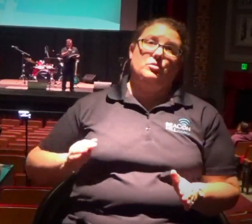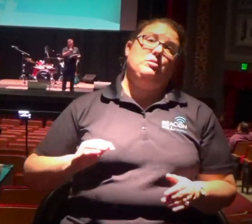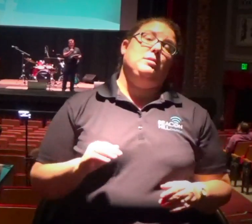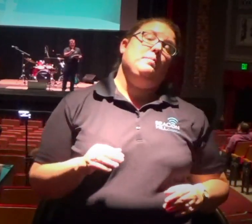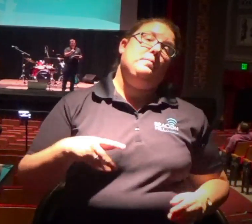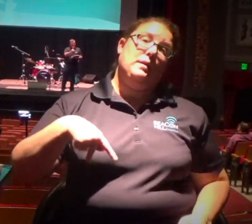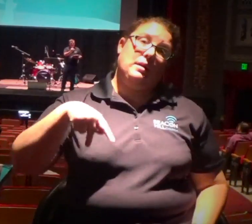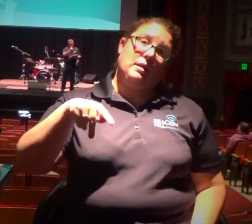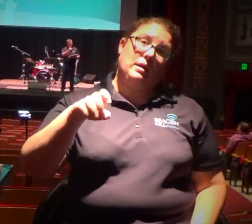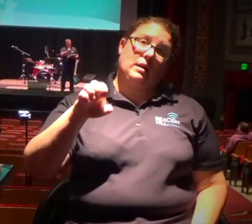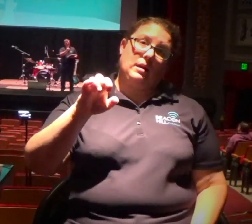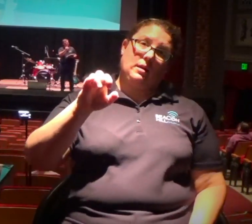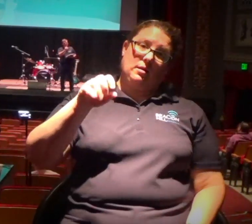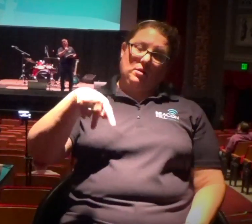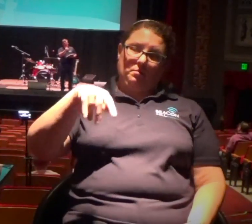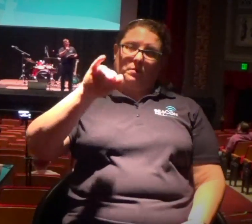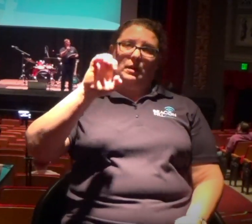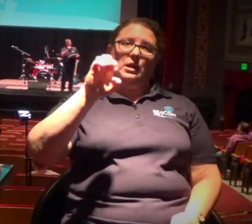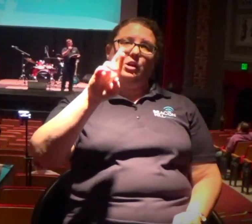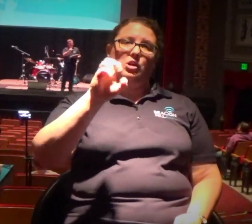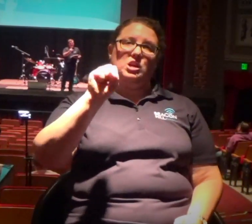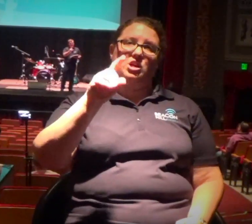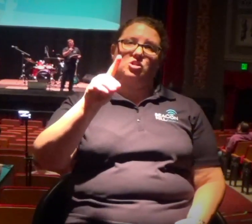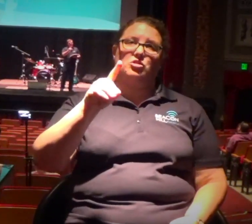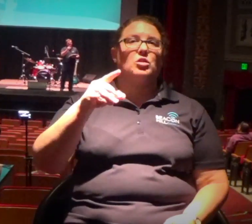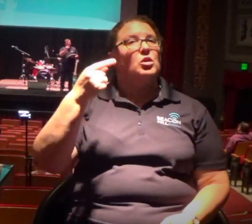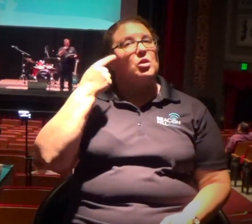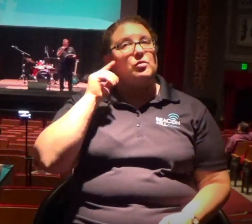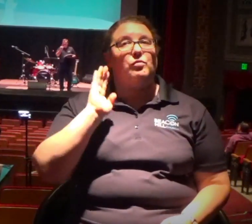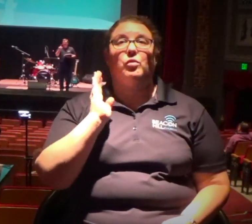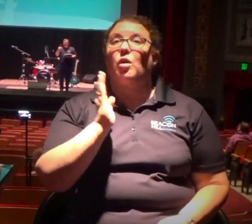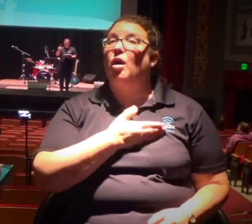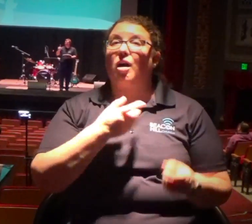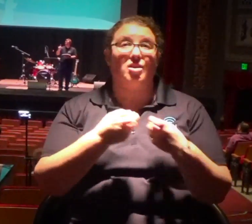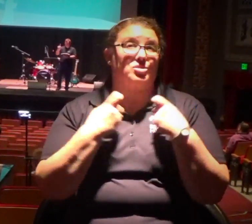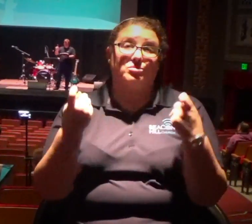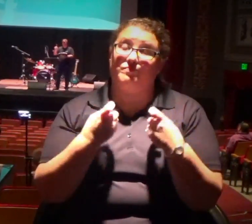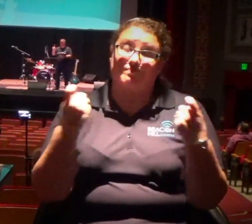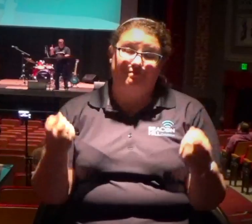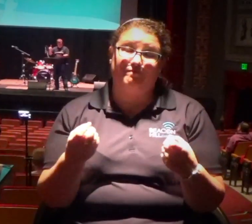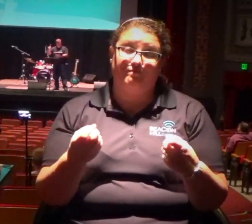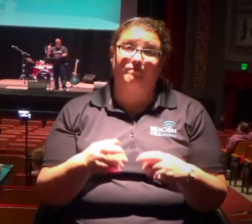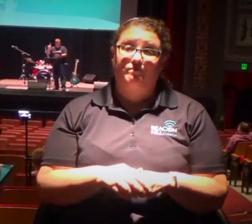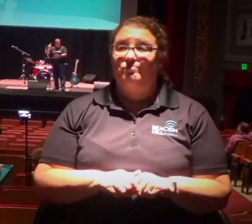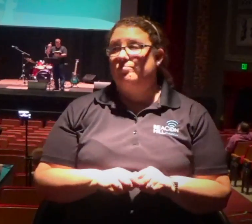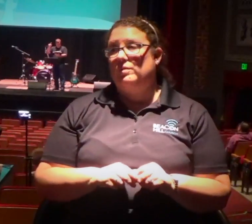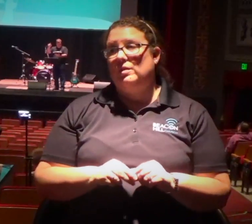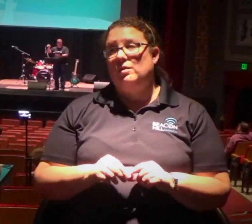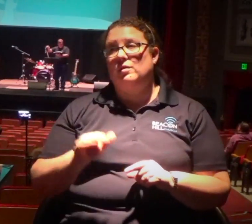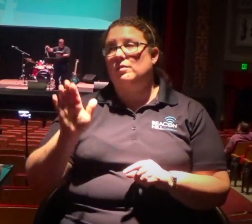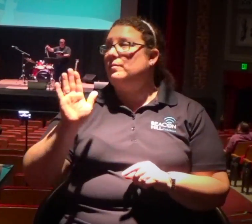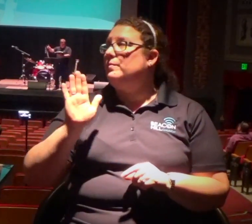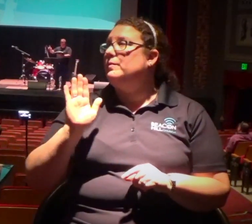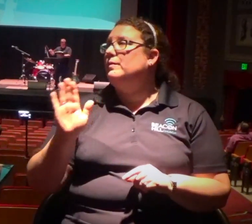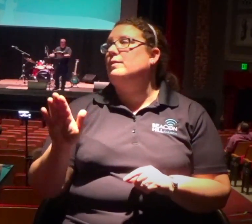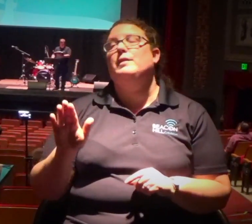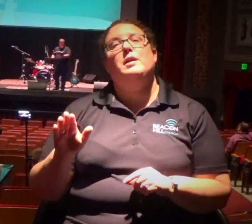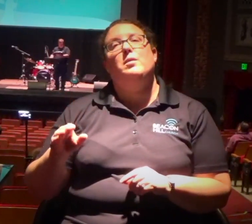700 years before he would come in the flesh. And Isaiah is prophesizing what would happen. He says, he was pierced for our transgressions. He